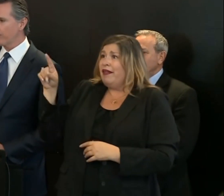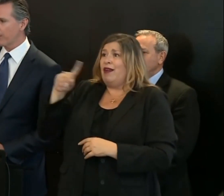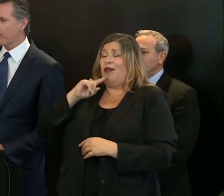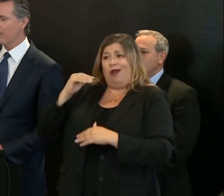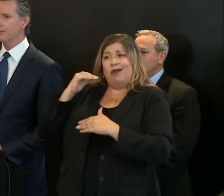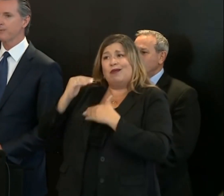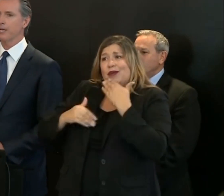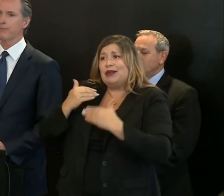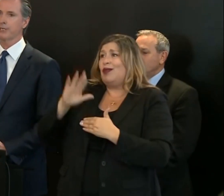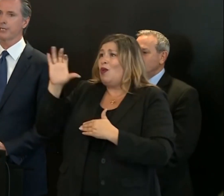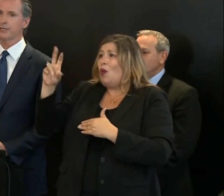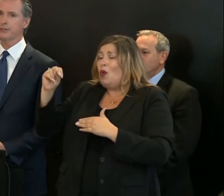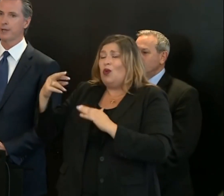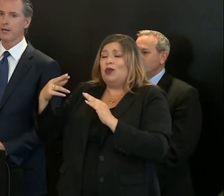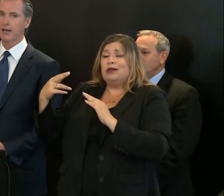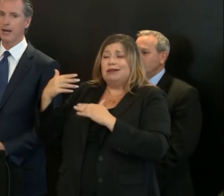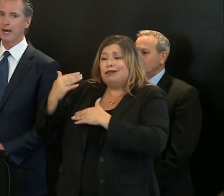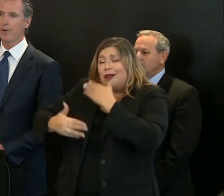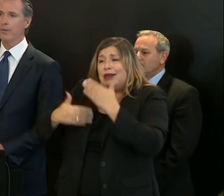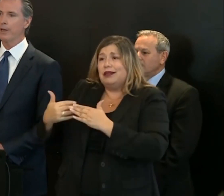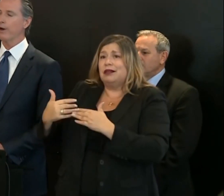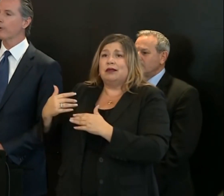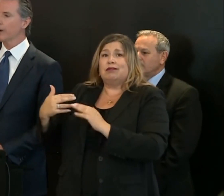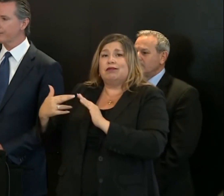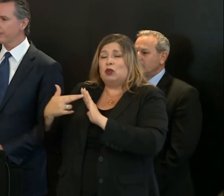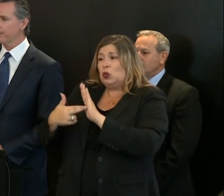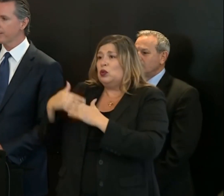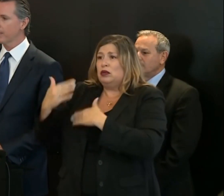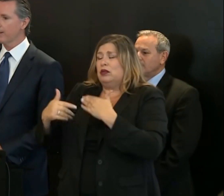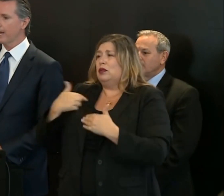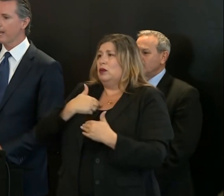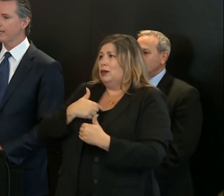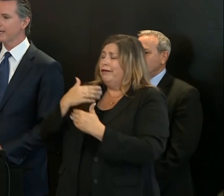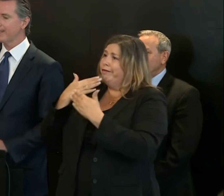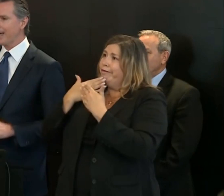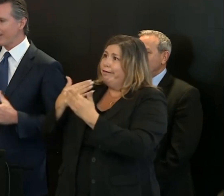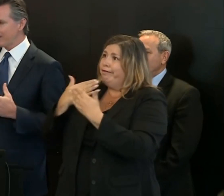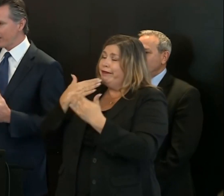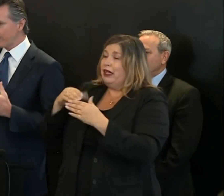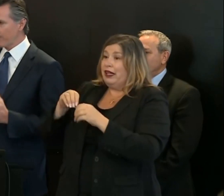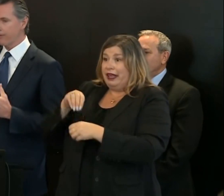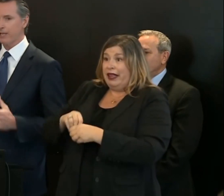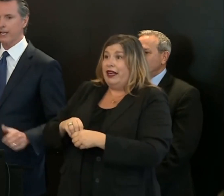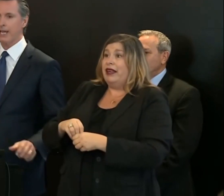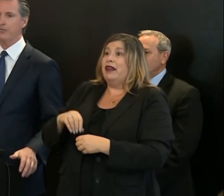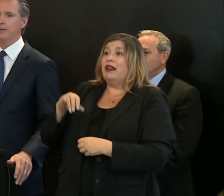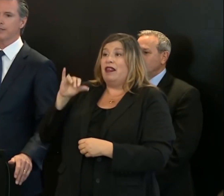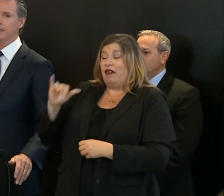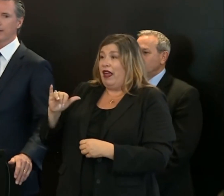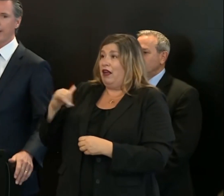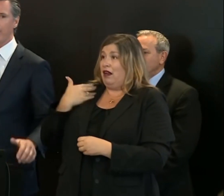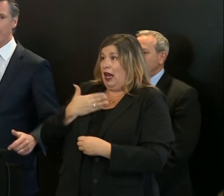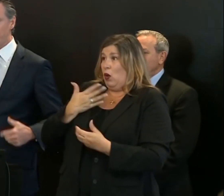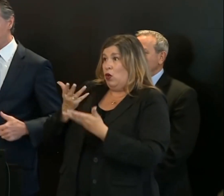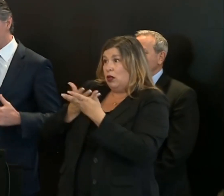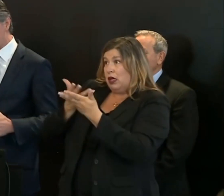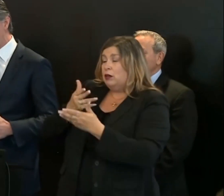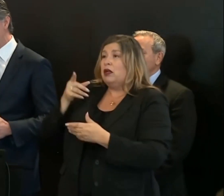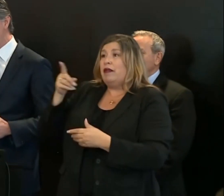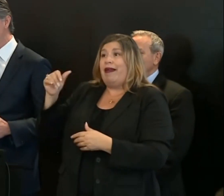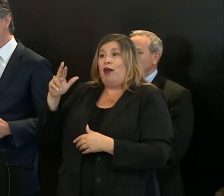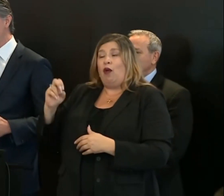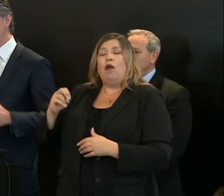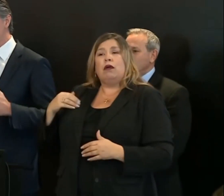processing their own protocols and procedures, we are grateful that in that iterative engagement, they are